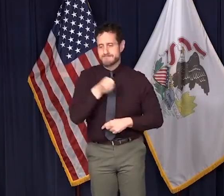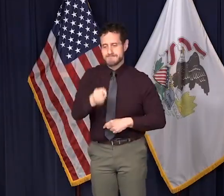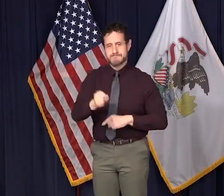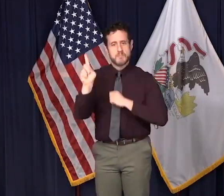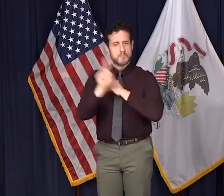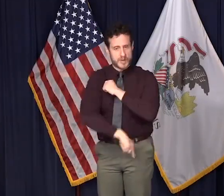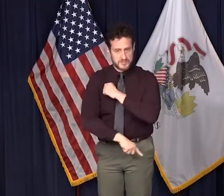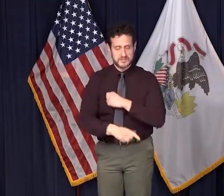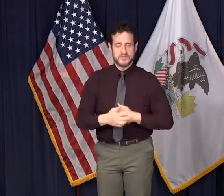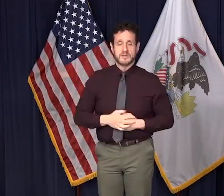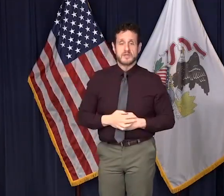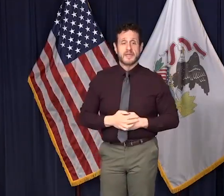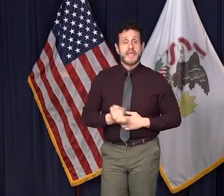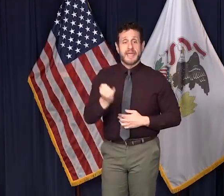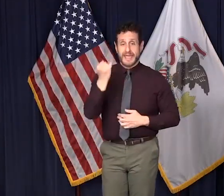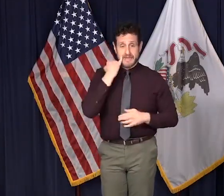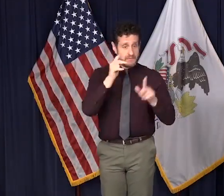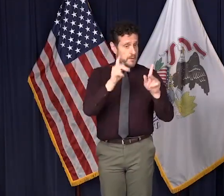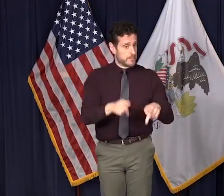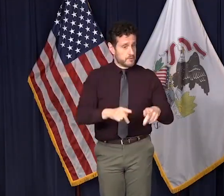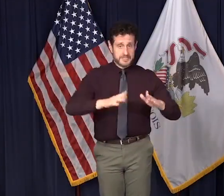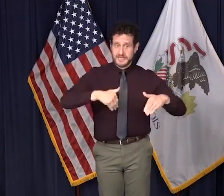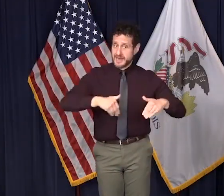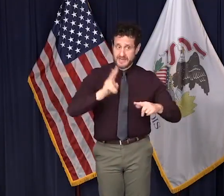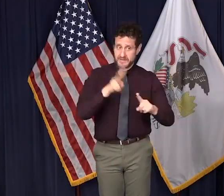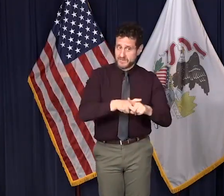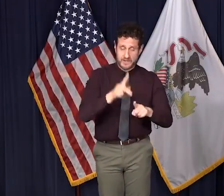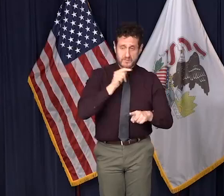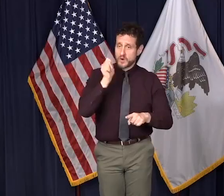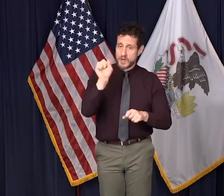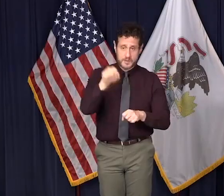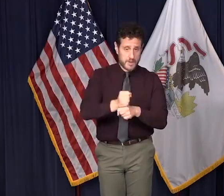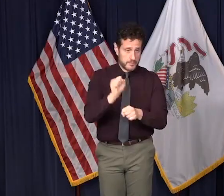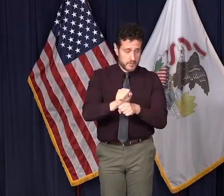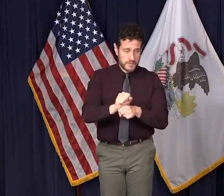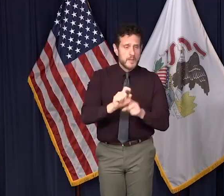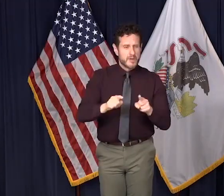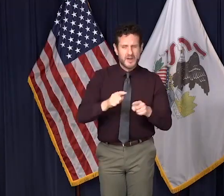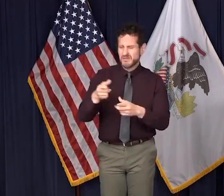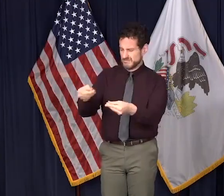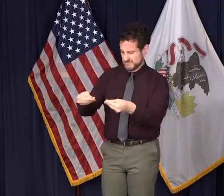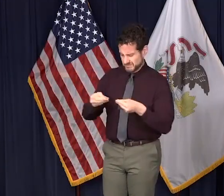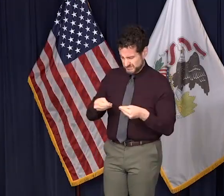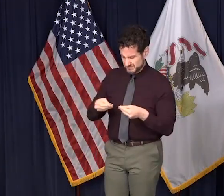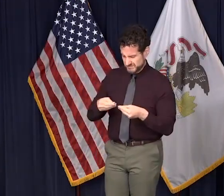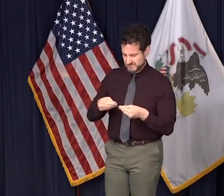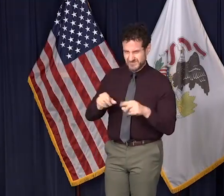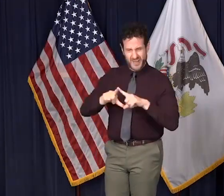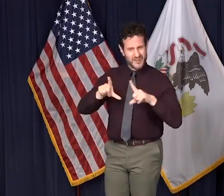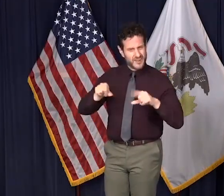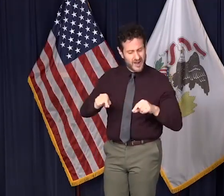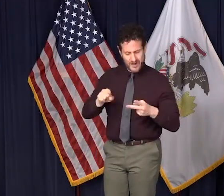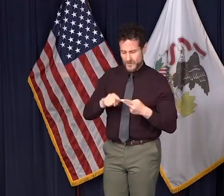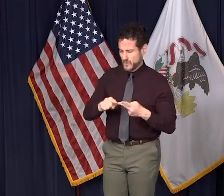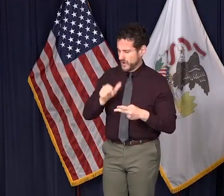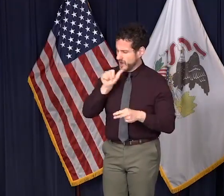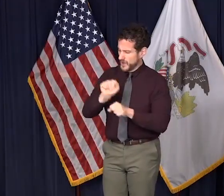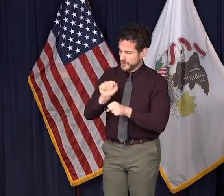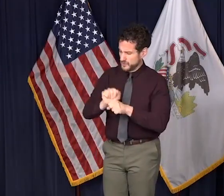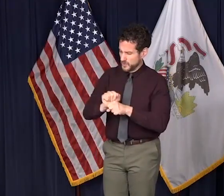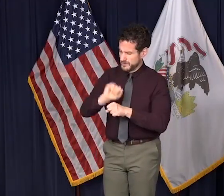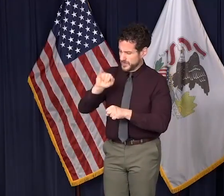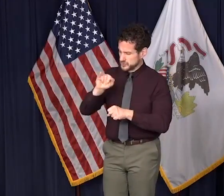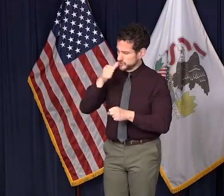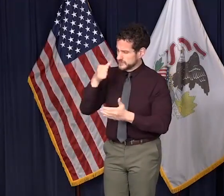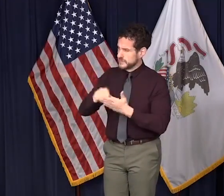not filed an unemployment claim, but has received a debit card or an unemployment insurance letter in the mail, has